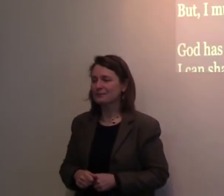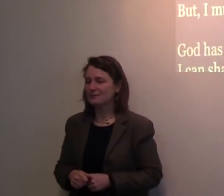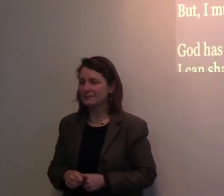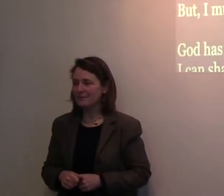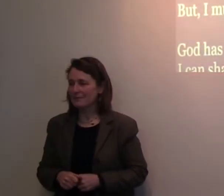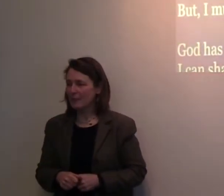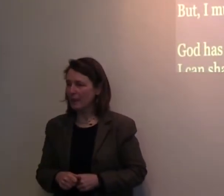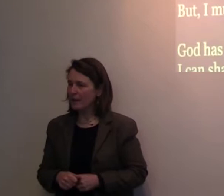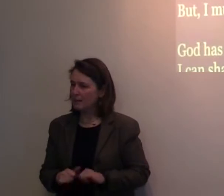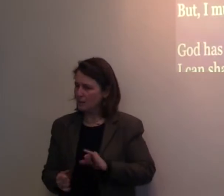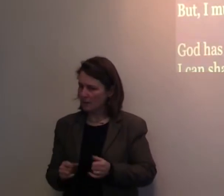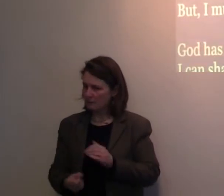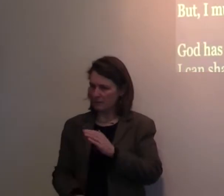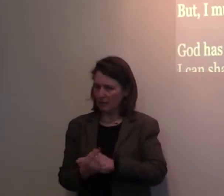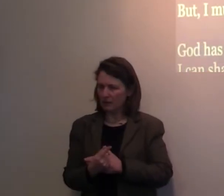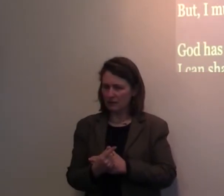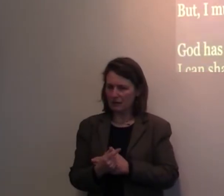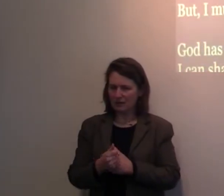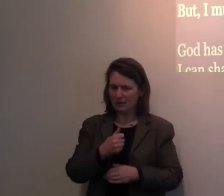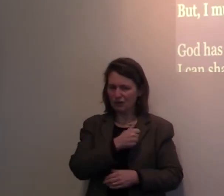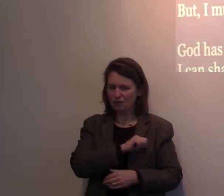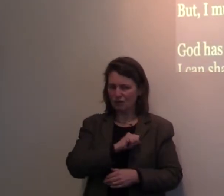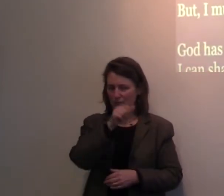Sometimes another Christian may upset me.